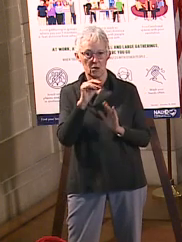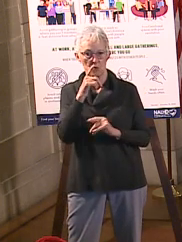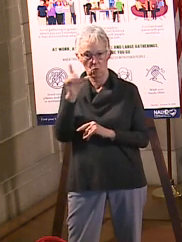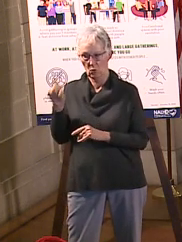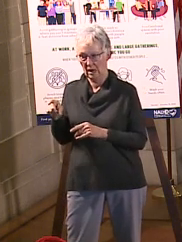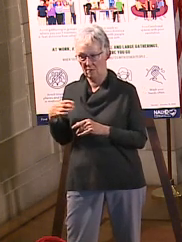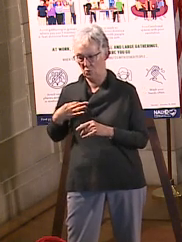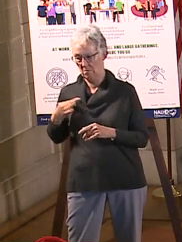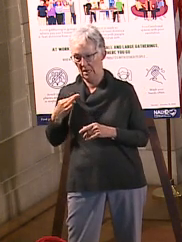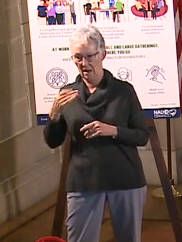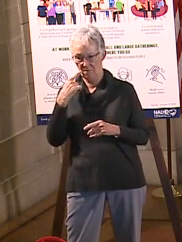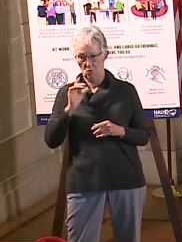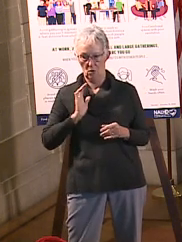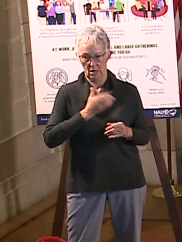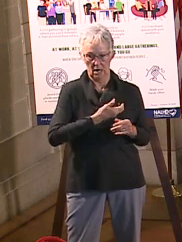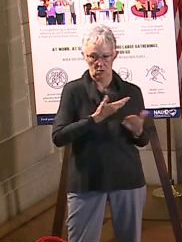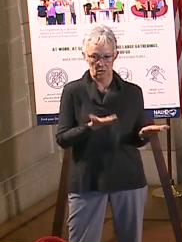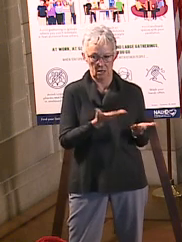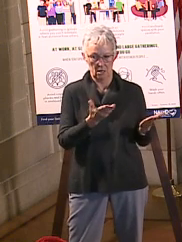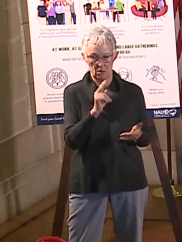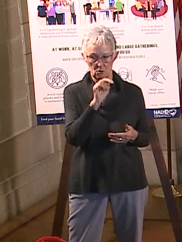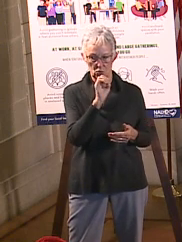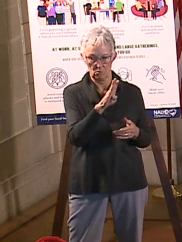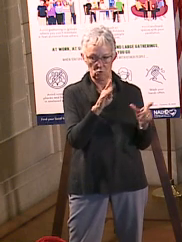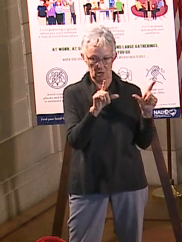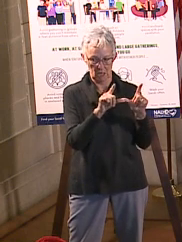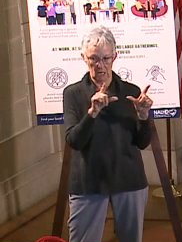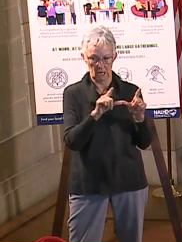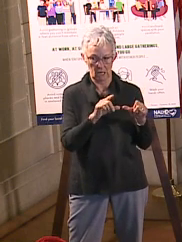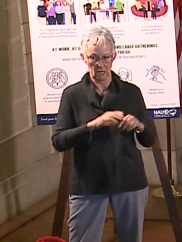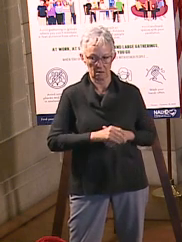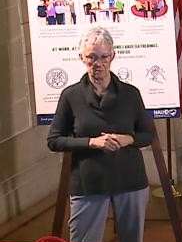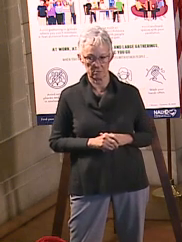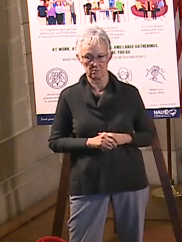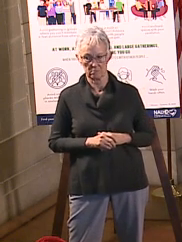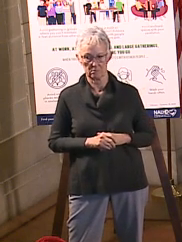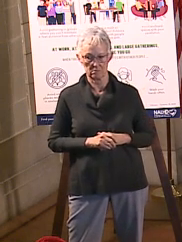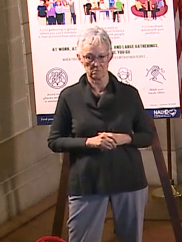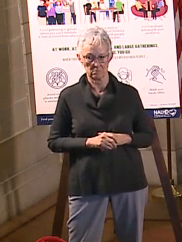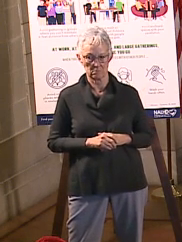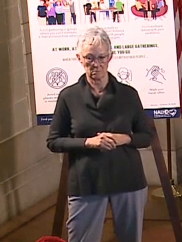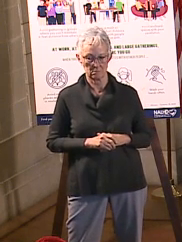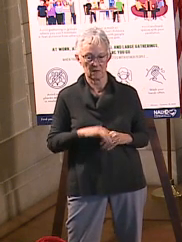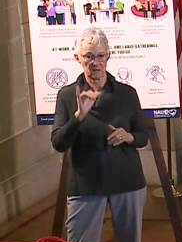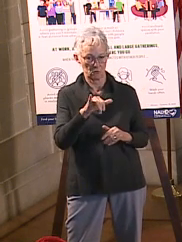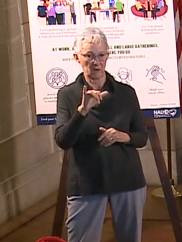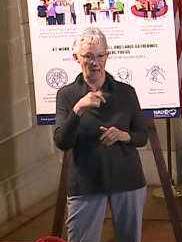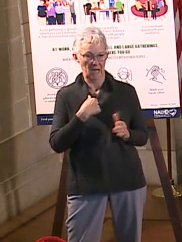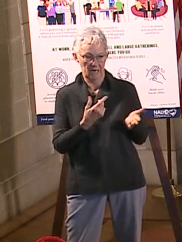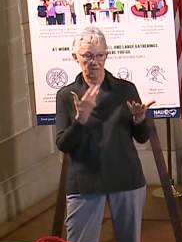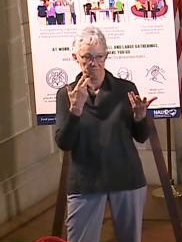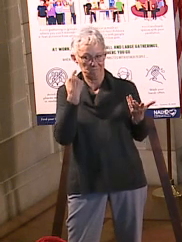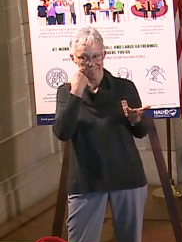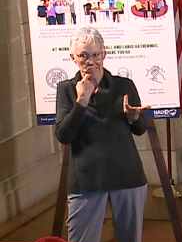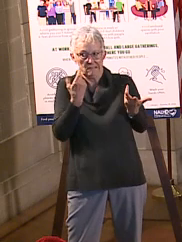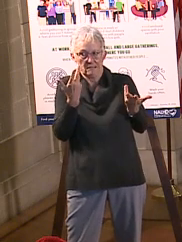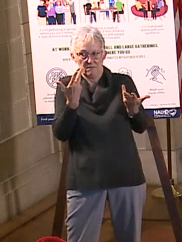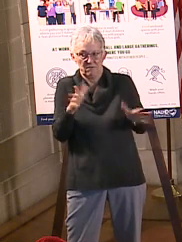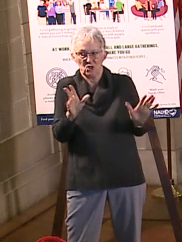healthcare workers, again, till 30 days past the end of the emergency, and that was an executive order that I signed today.